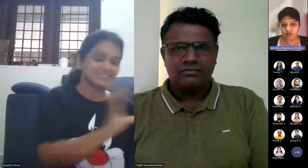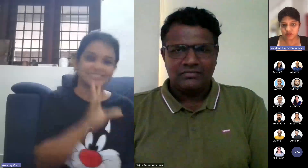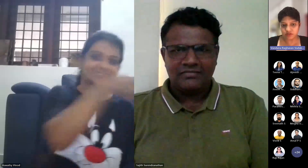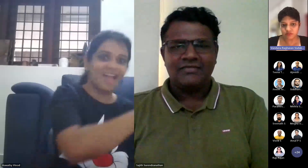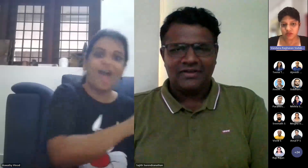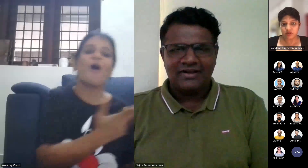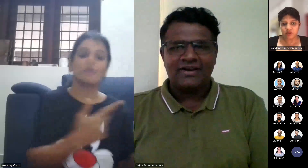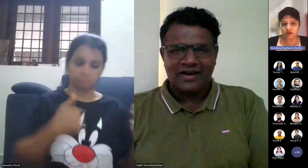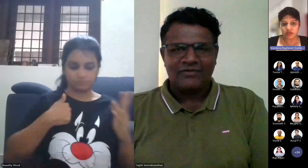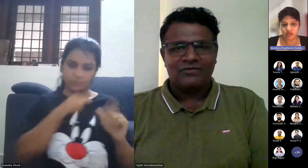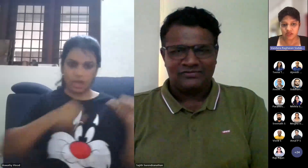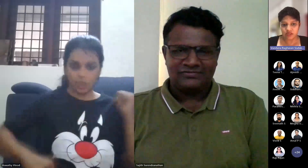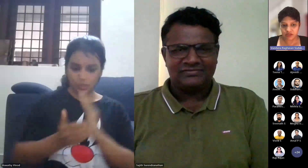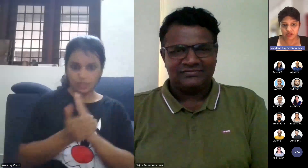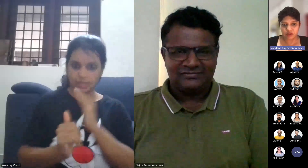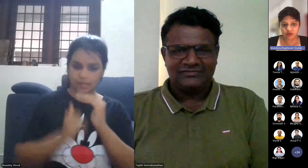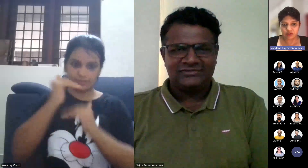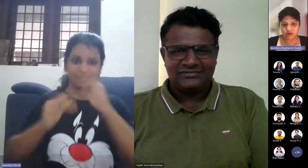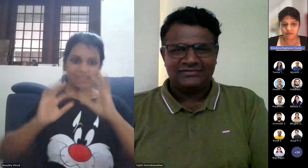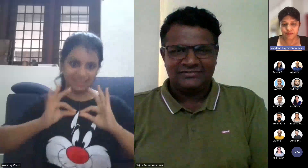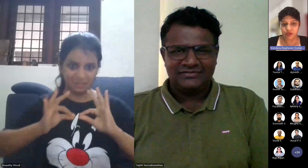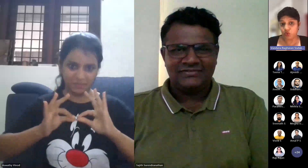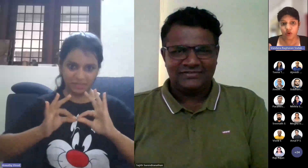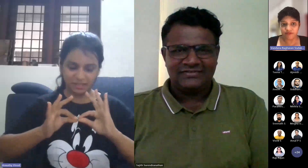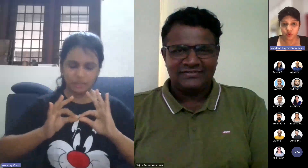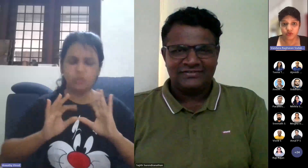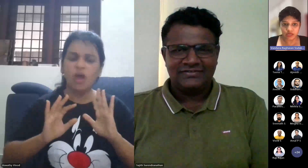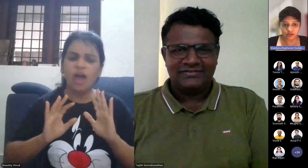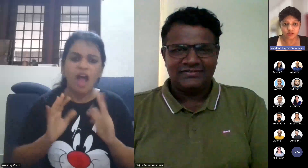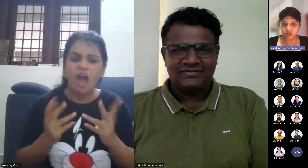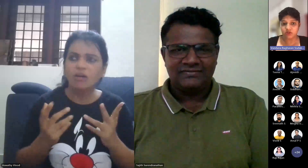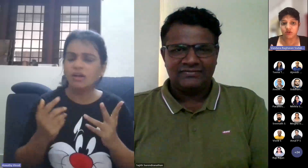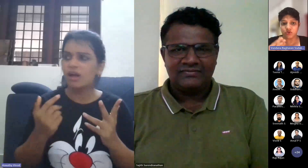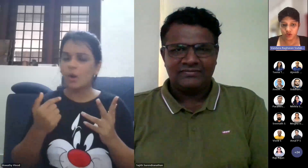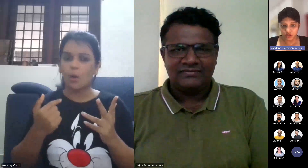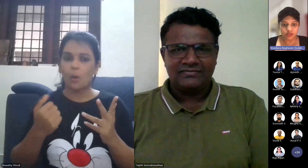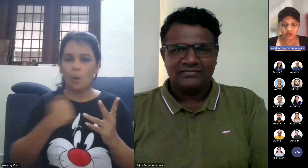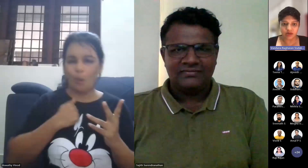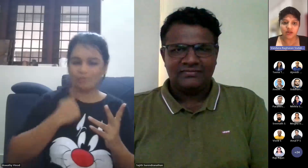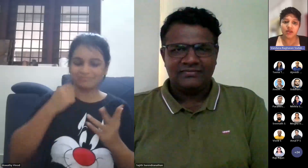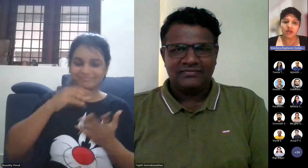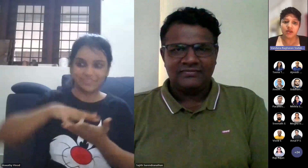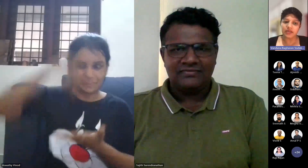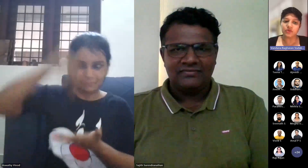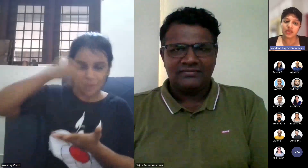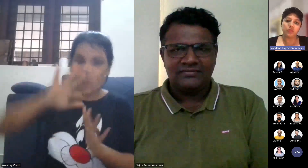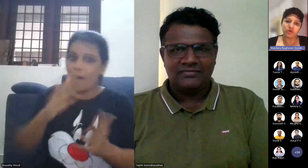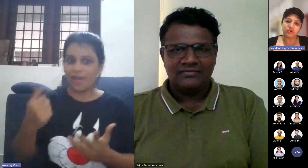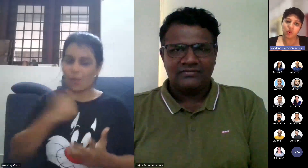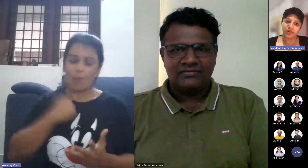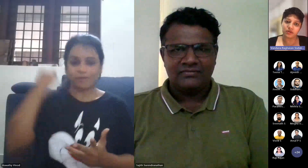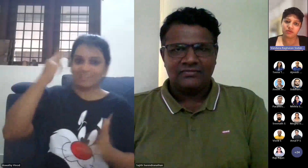your skills in interpreting. You have your own reasons to learn the skill. But can you